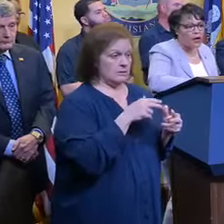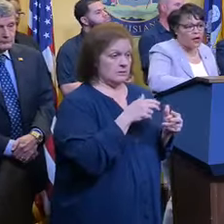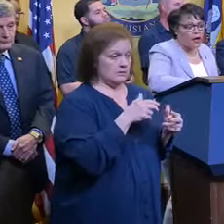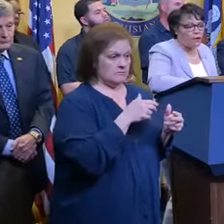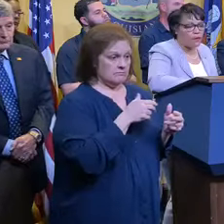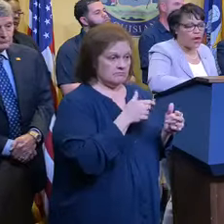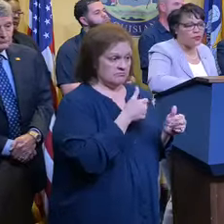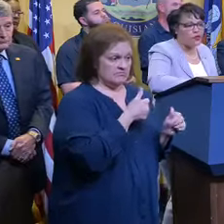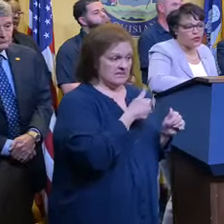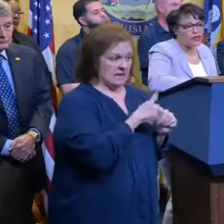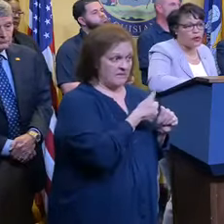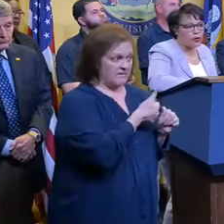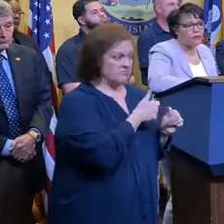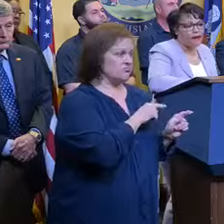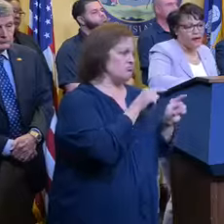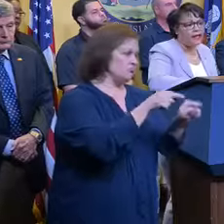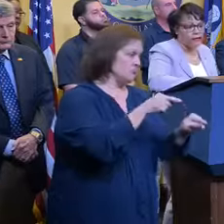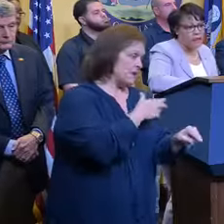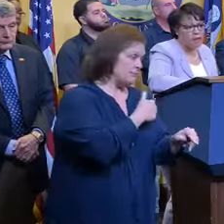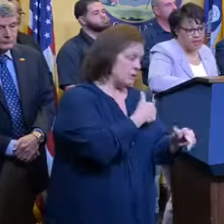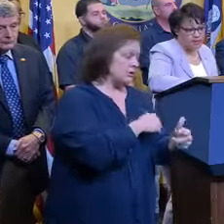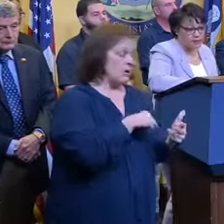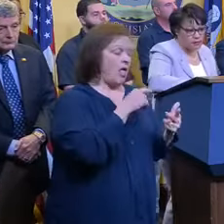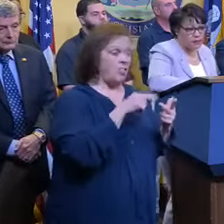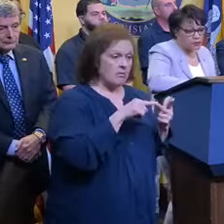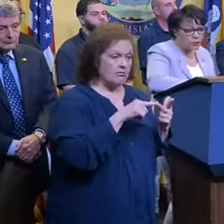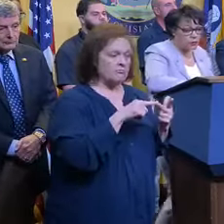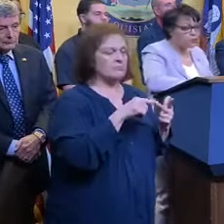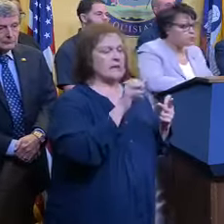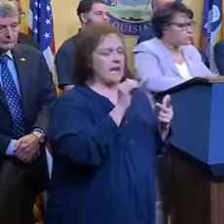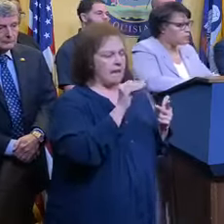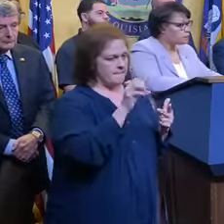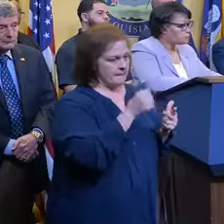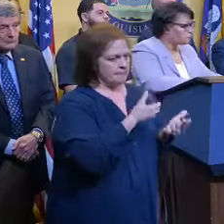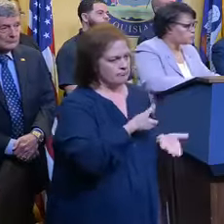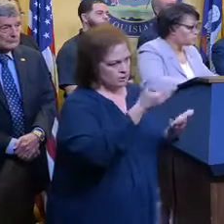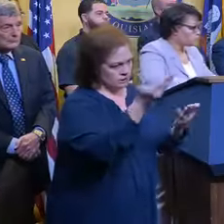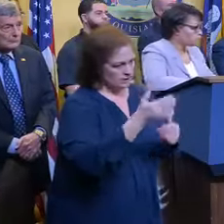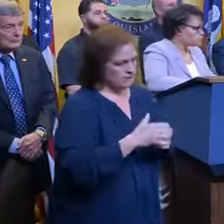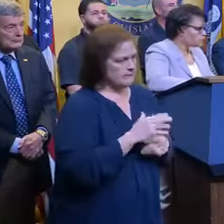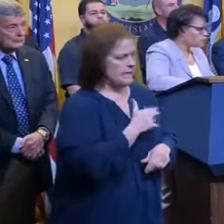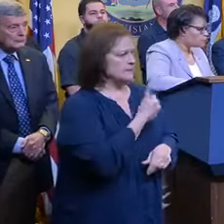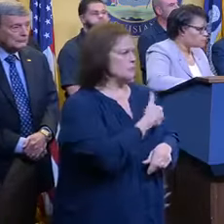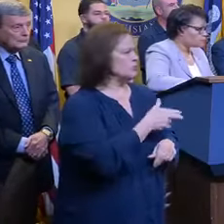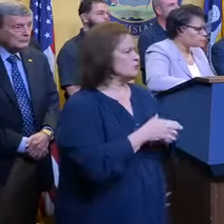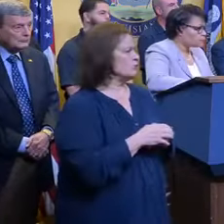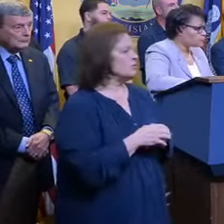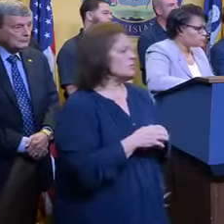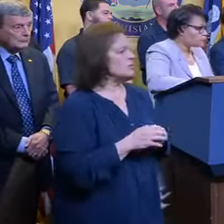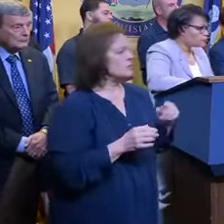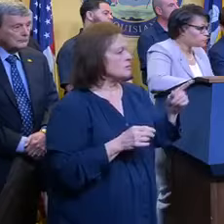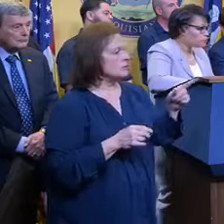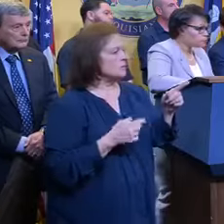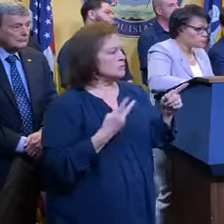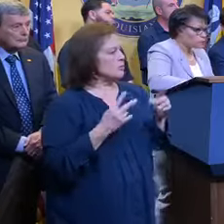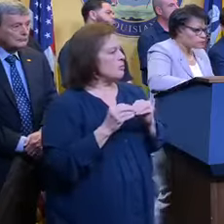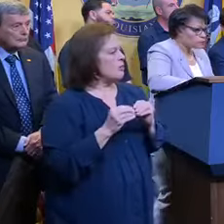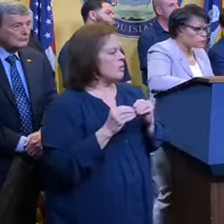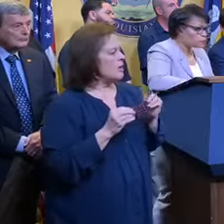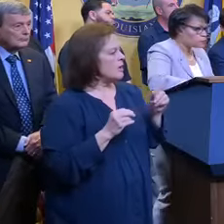one that was transported by EMS. All right, two more questions, WDSU followed by